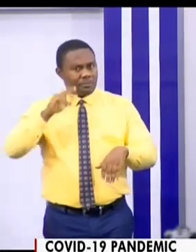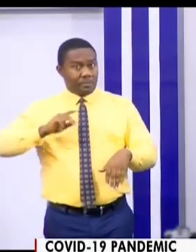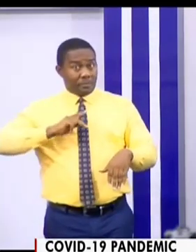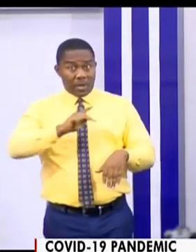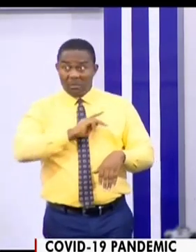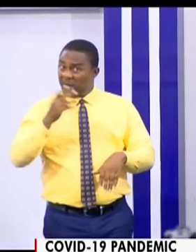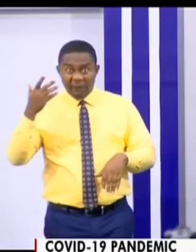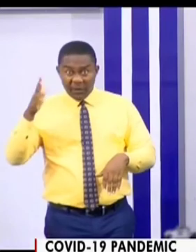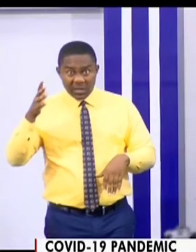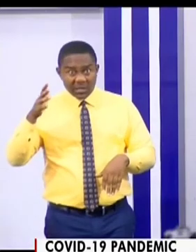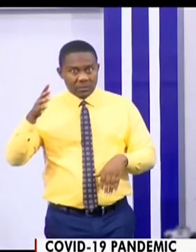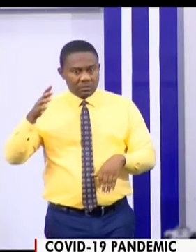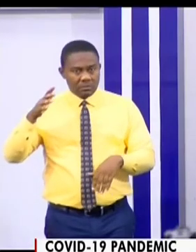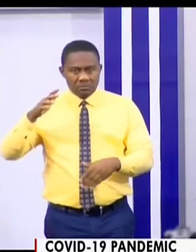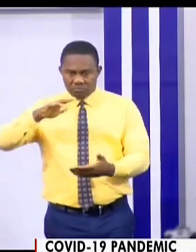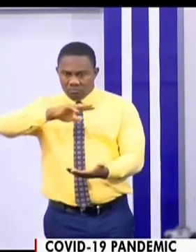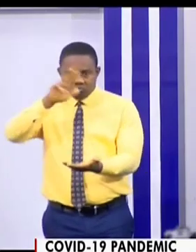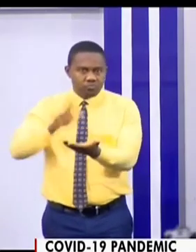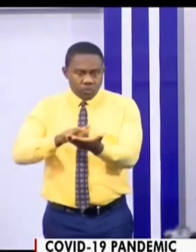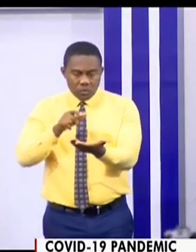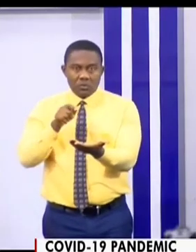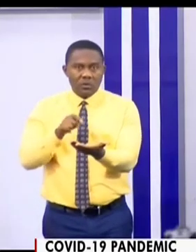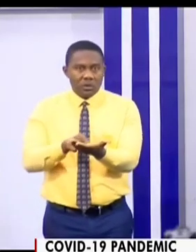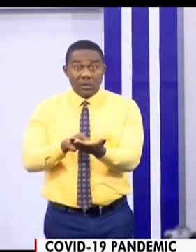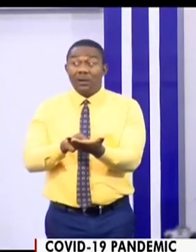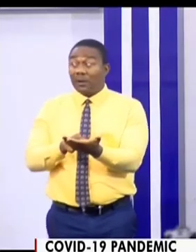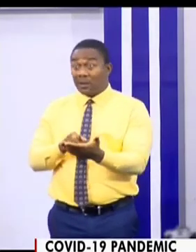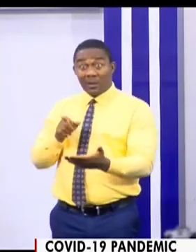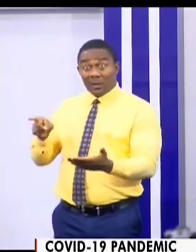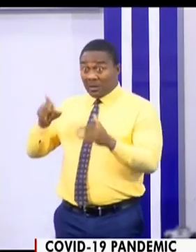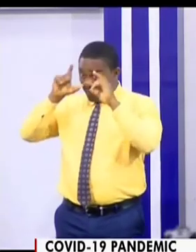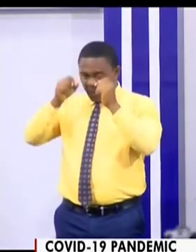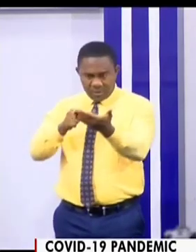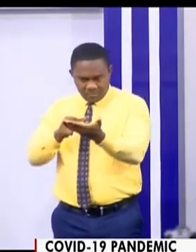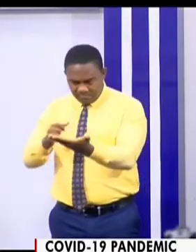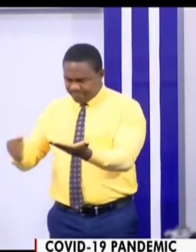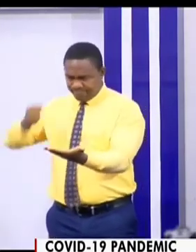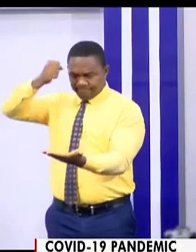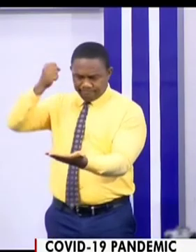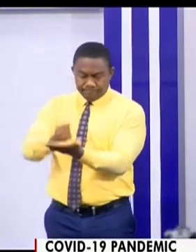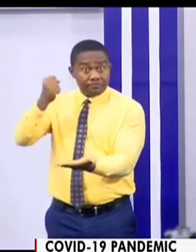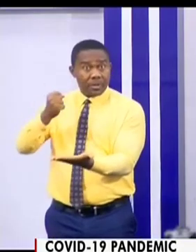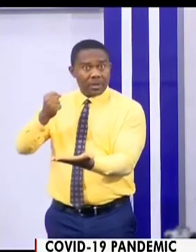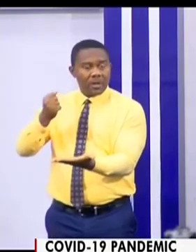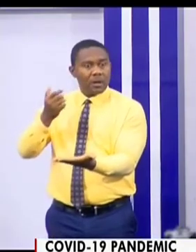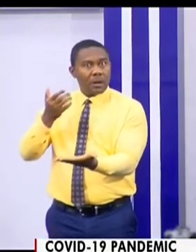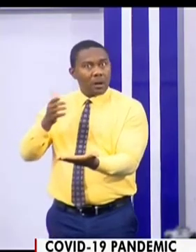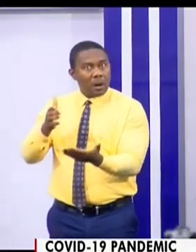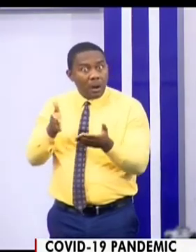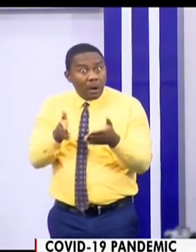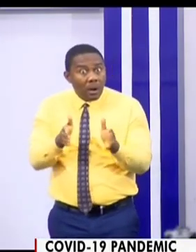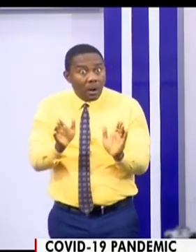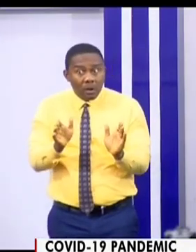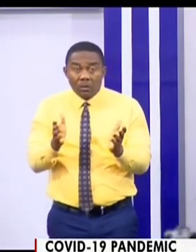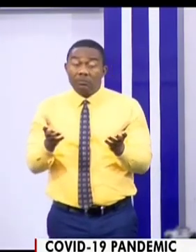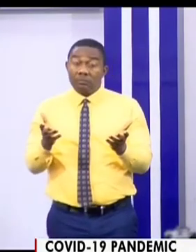has enacted that. The President has gazetted that as well. It is that act that gives the broad framework